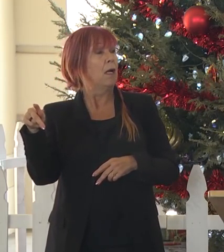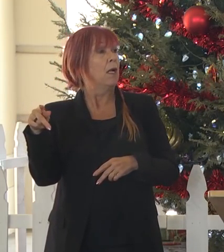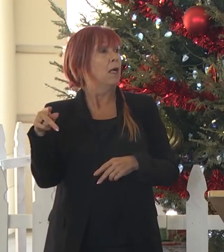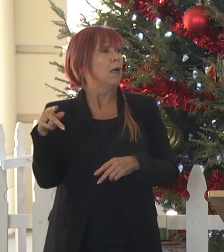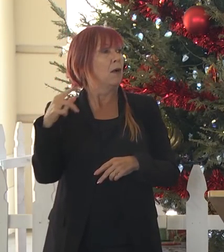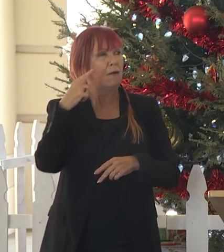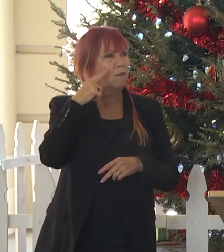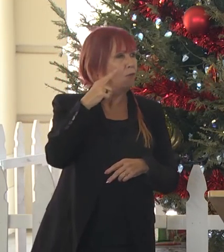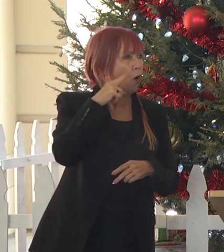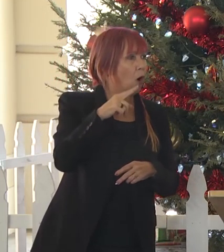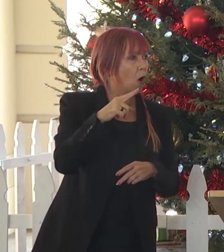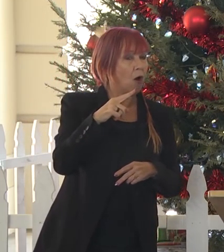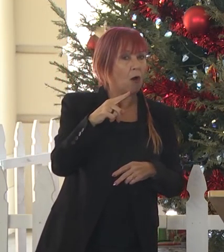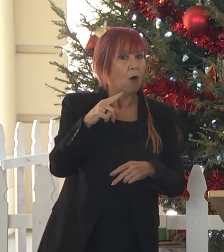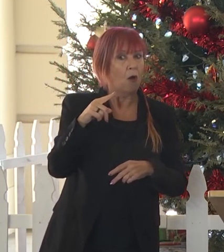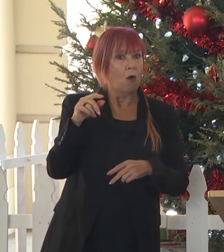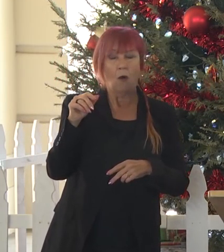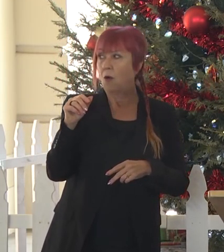For